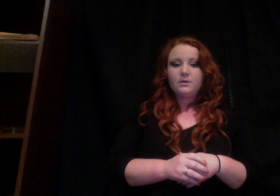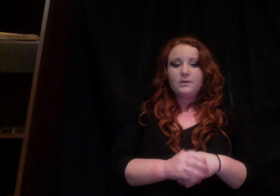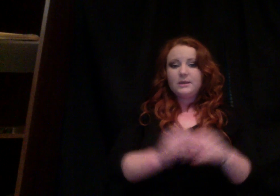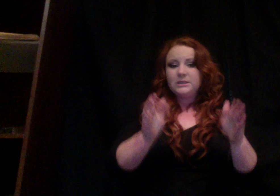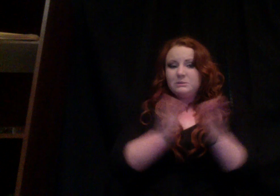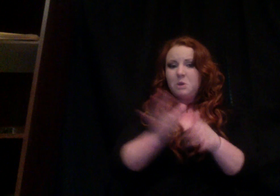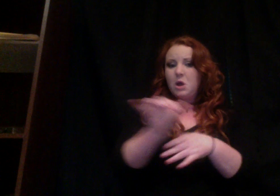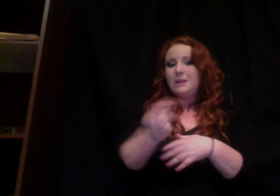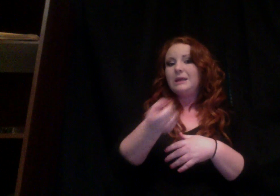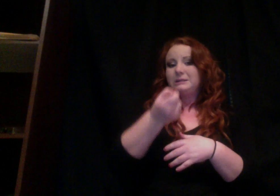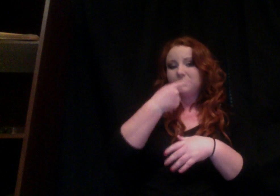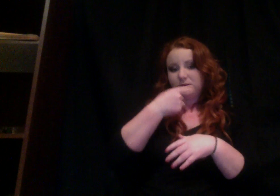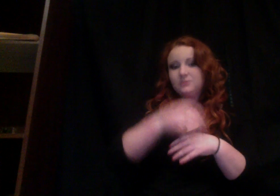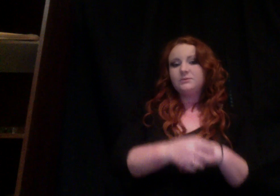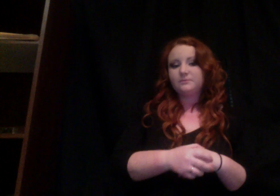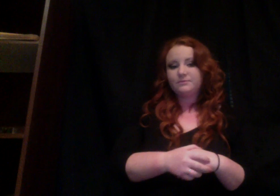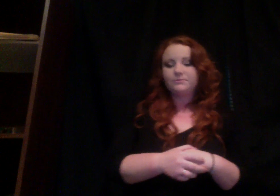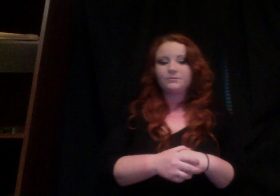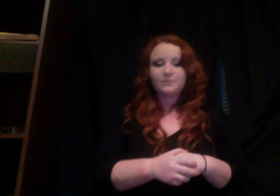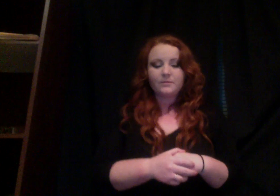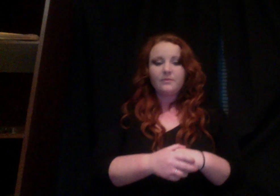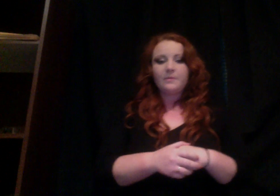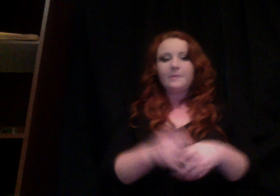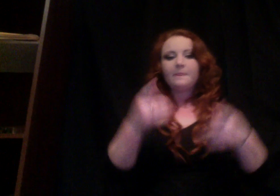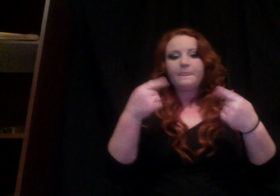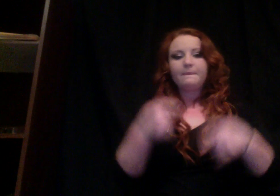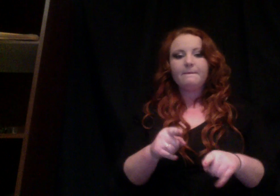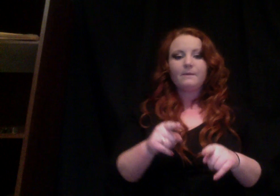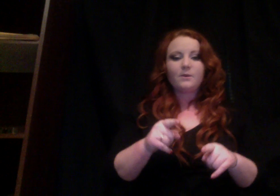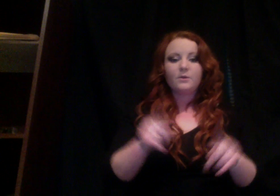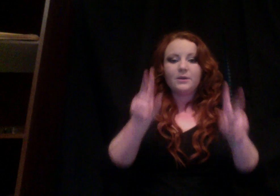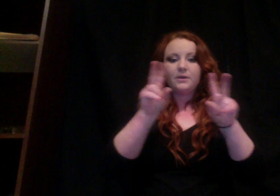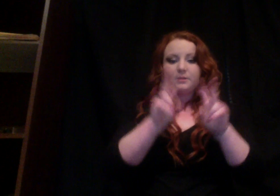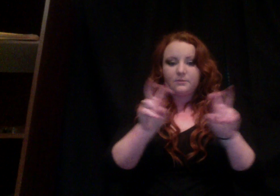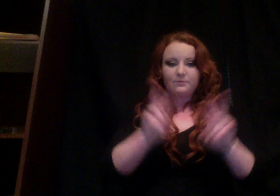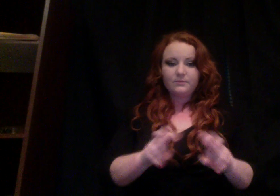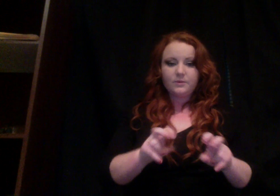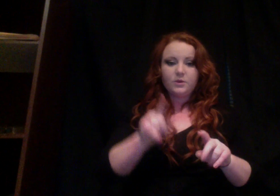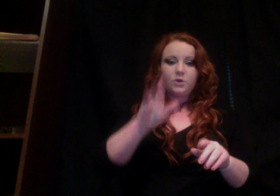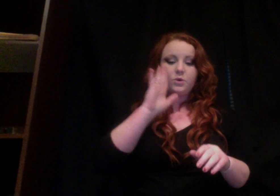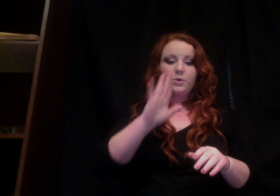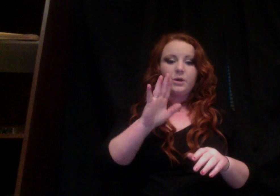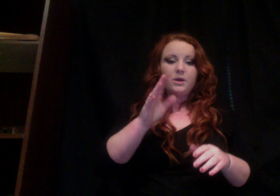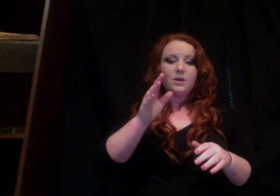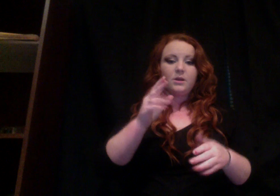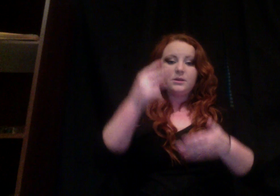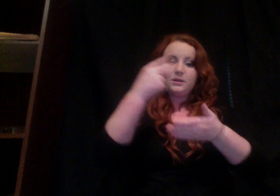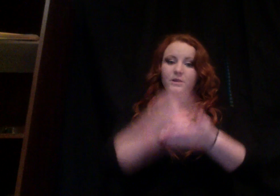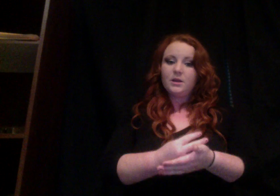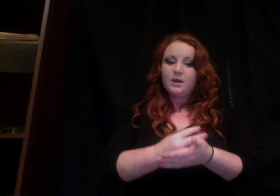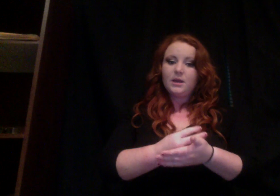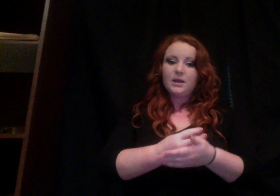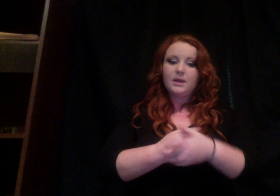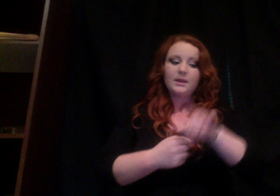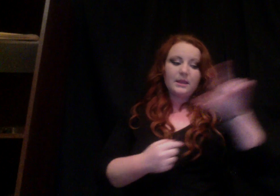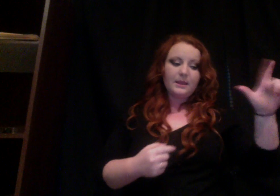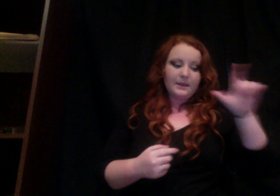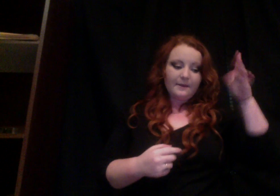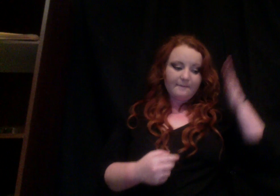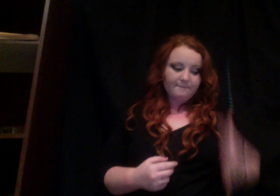tablet. During this procedure, you'll be lying on the left side, on your left side on a bed like this with your head